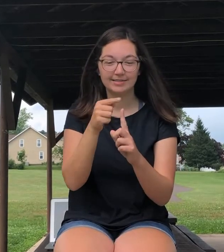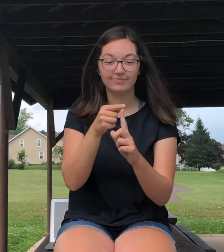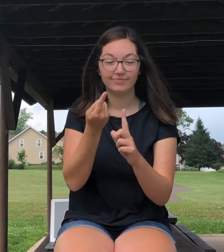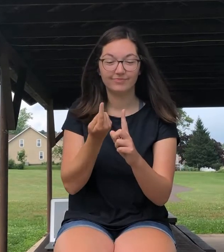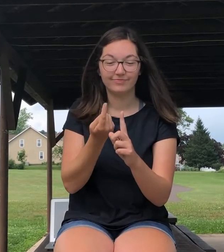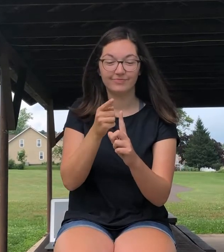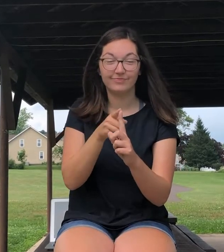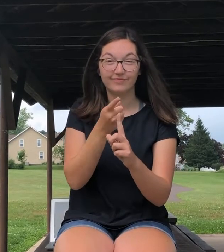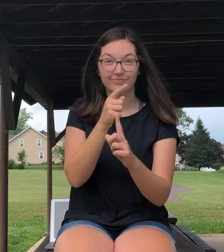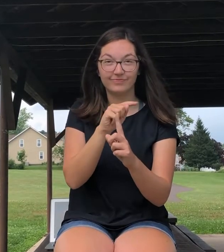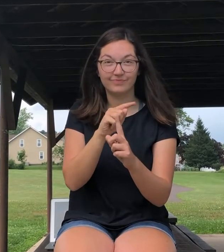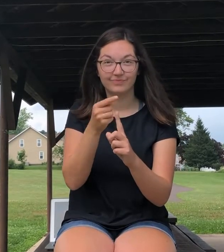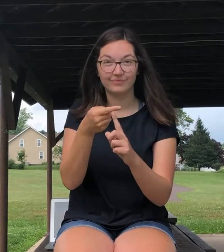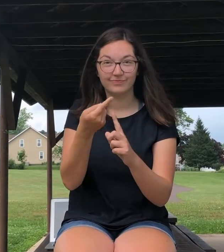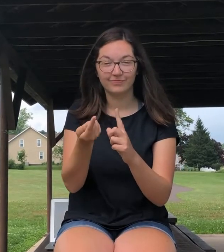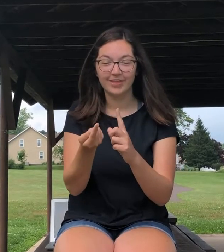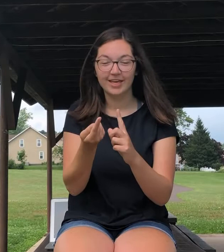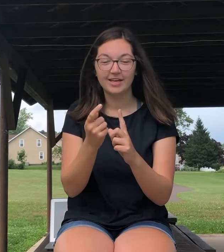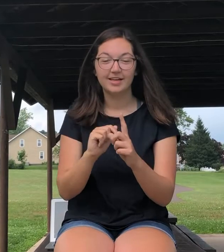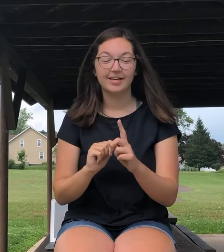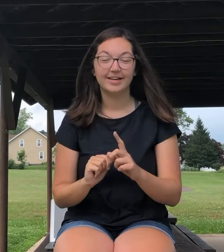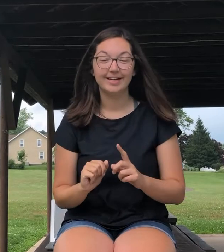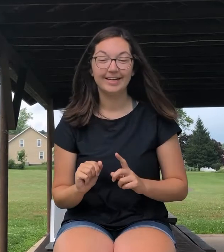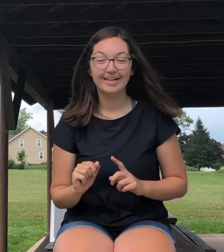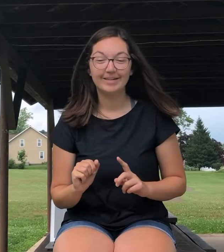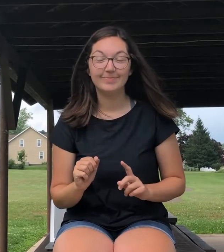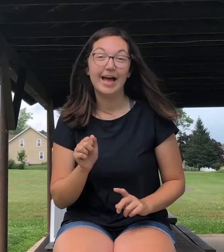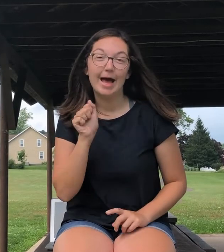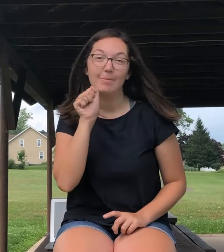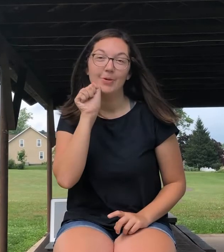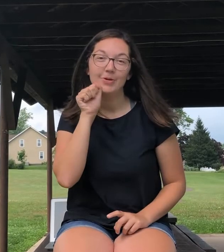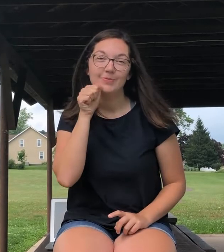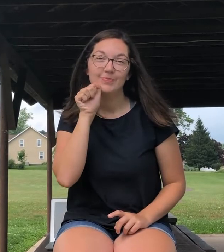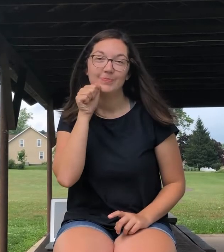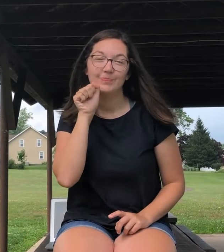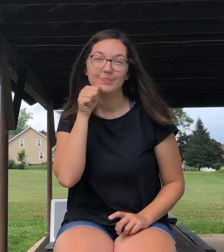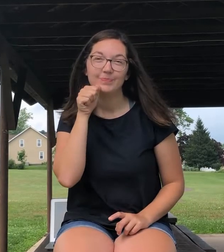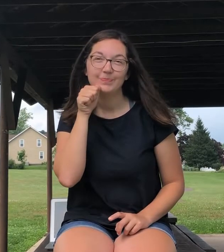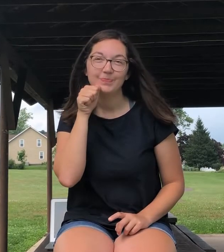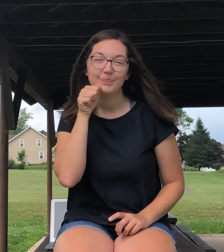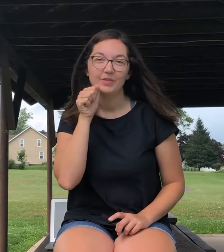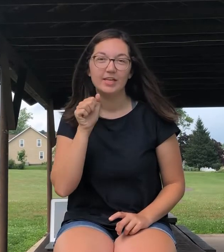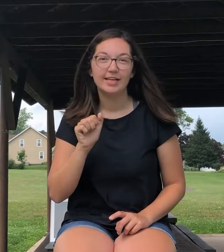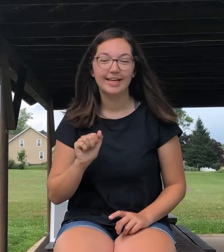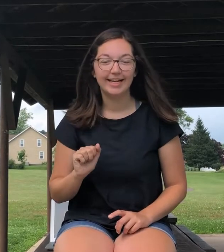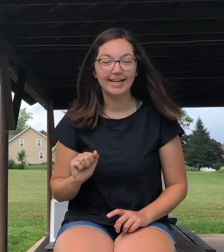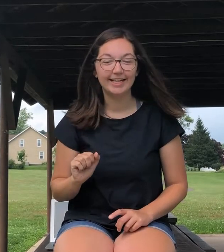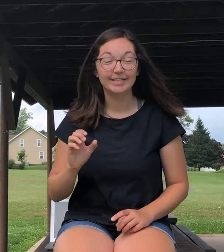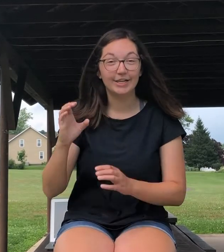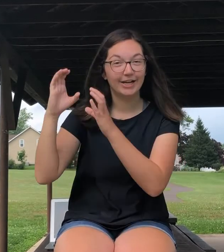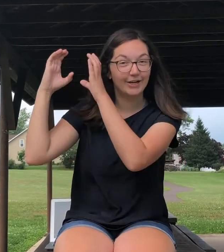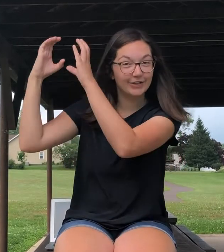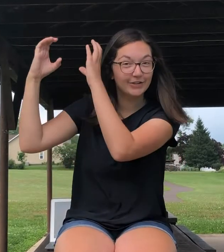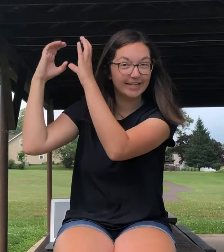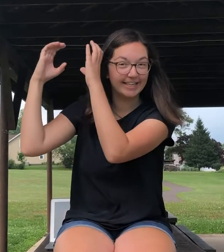apple, and coconut.